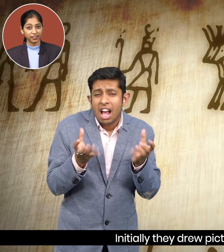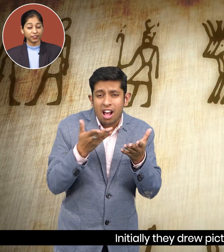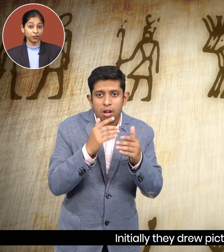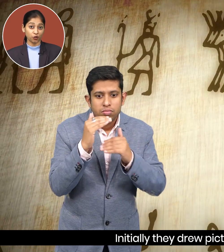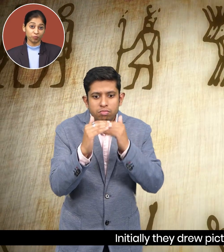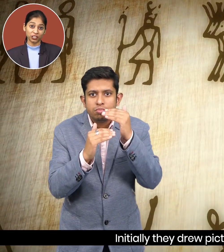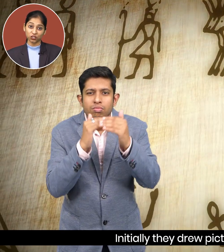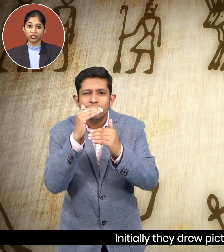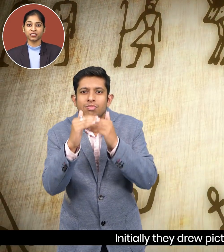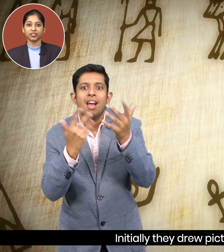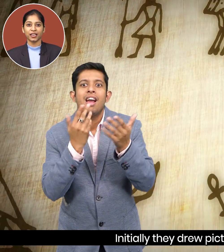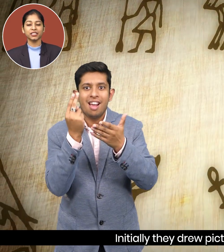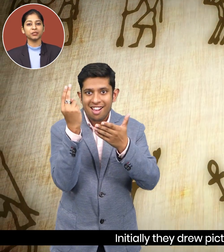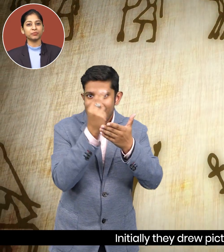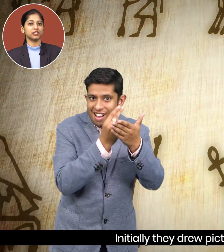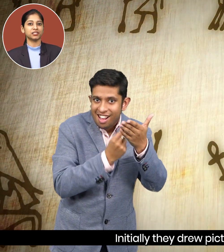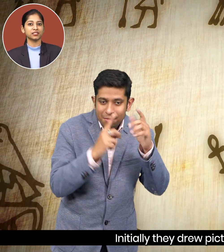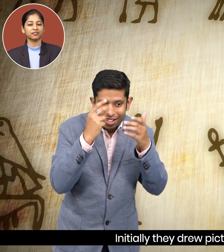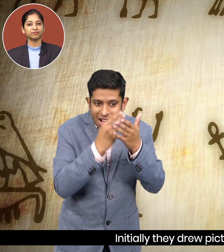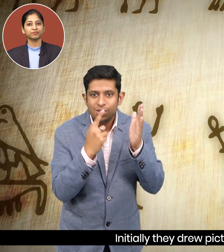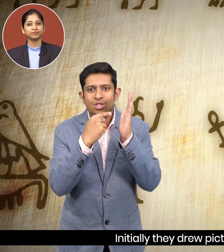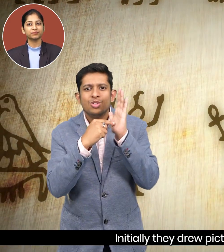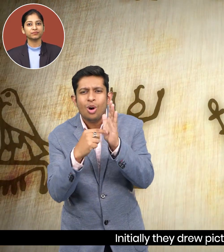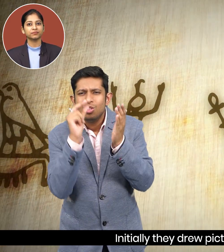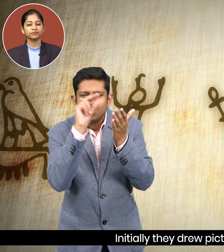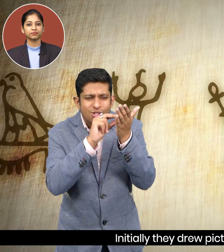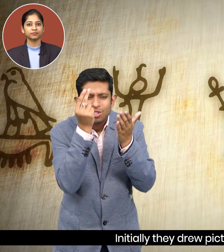Initially, they draw pictures and symbols.